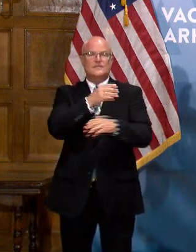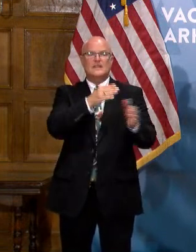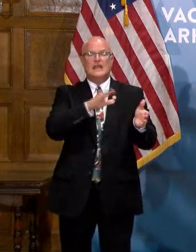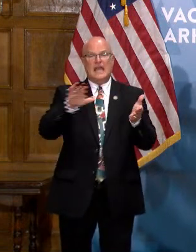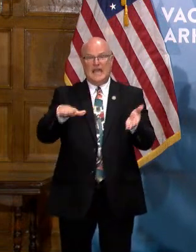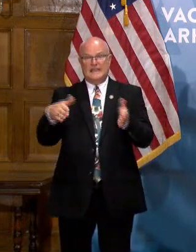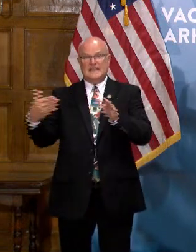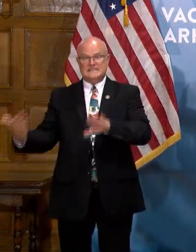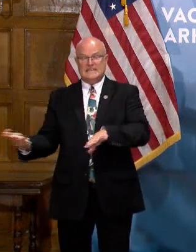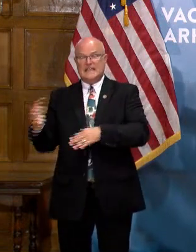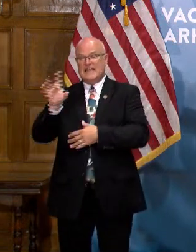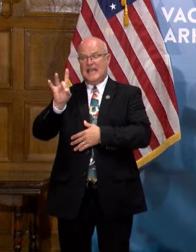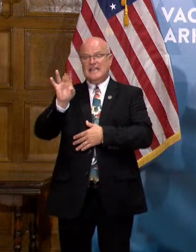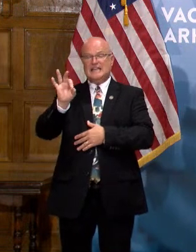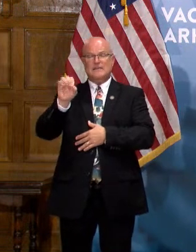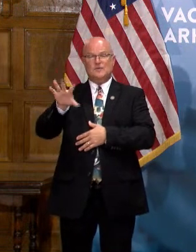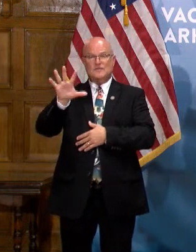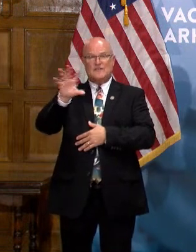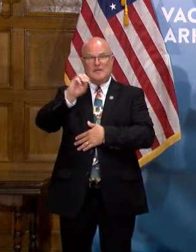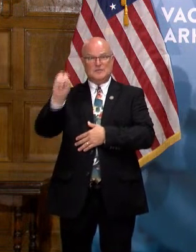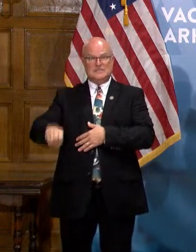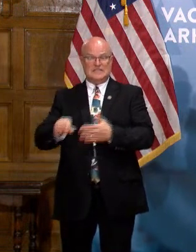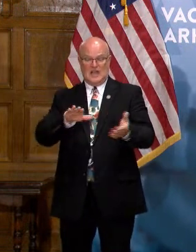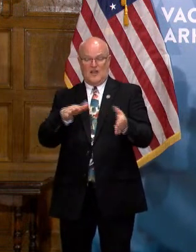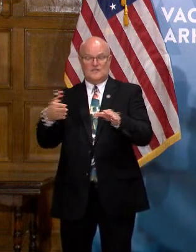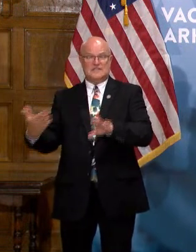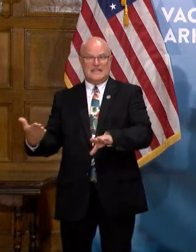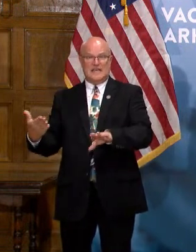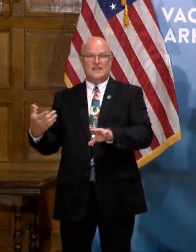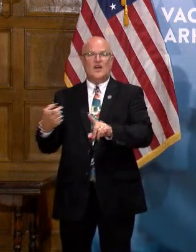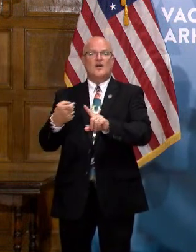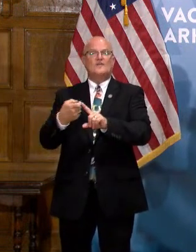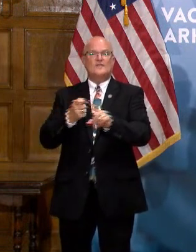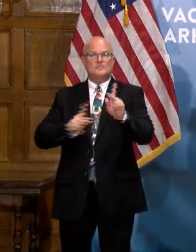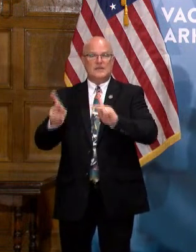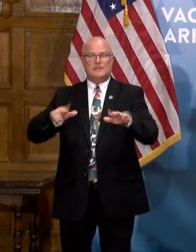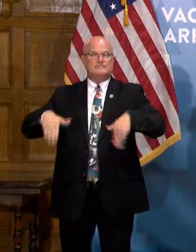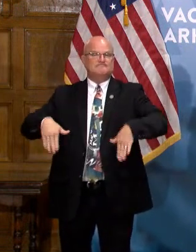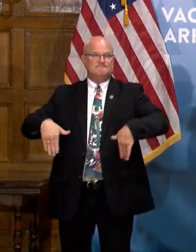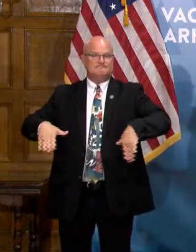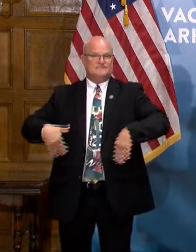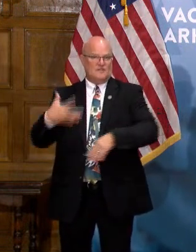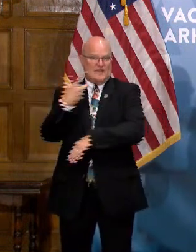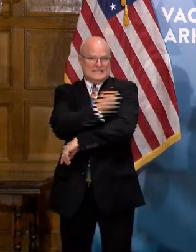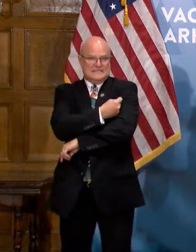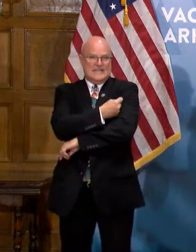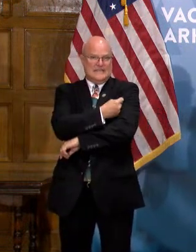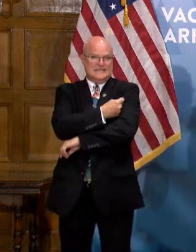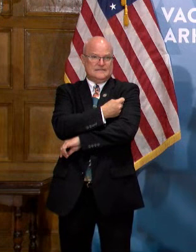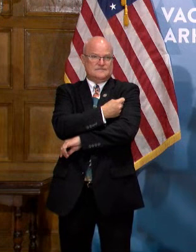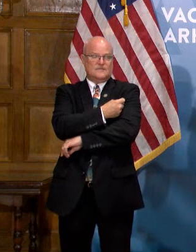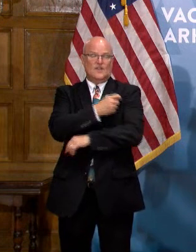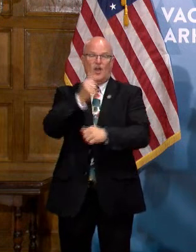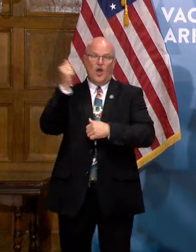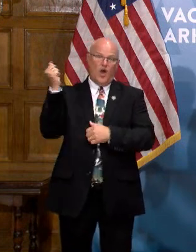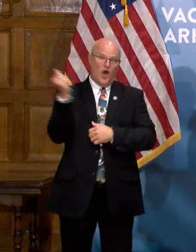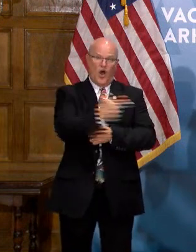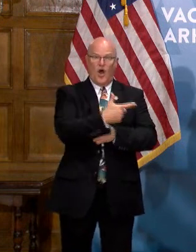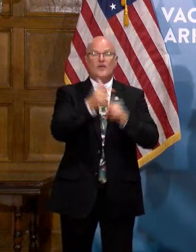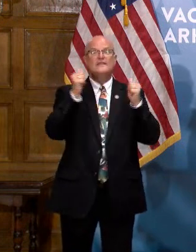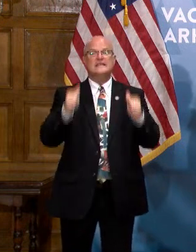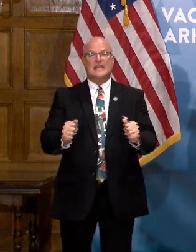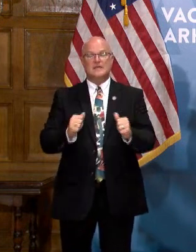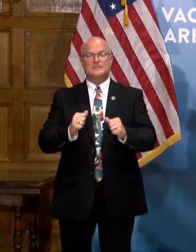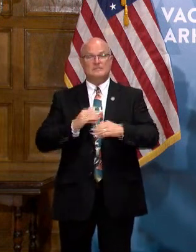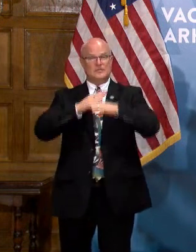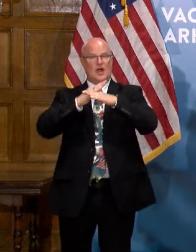our deaths, 89.5% of our deaths are those that have not been vaccinated. All of those can be